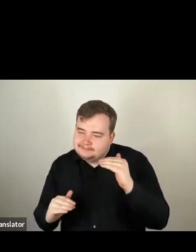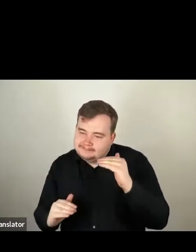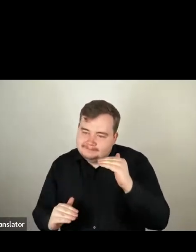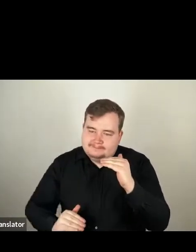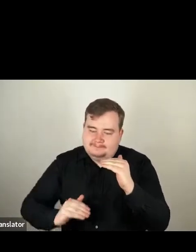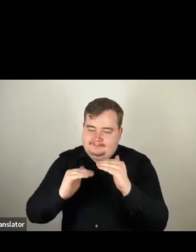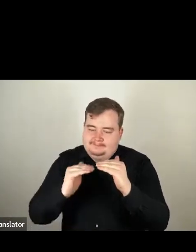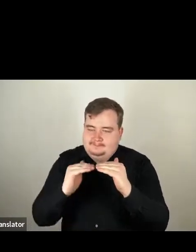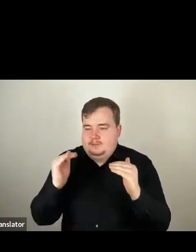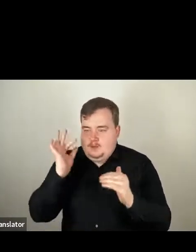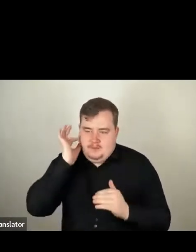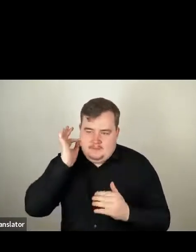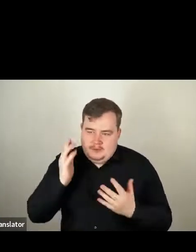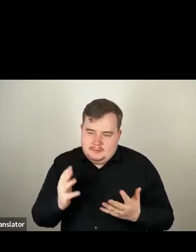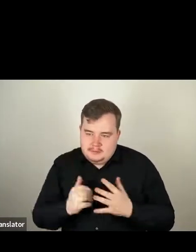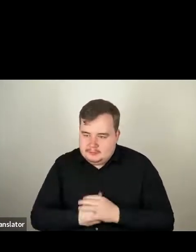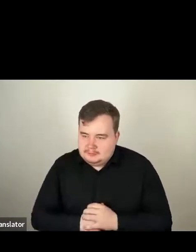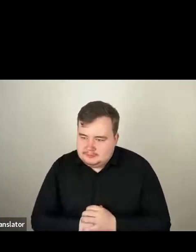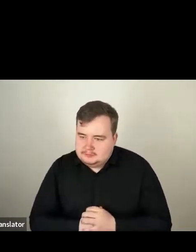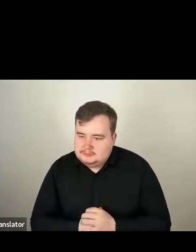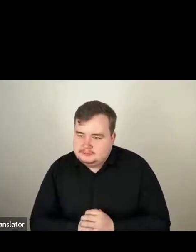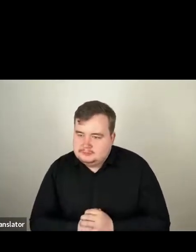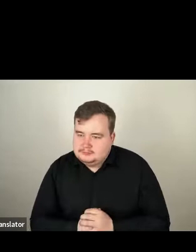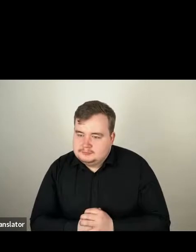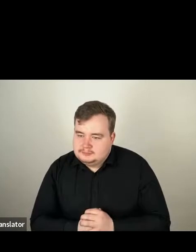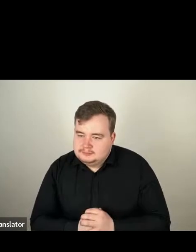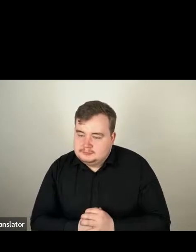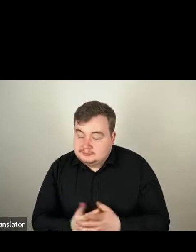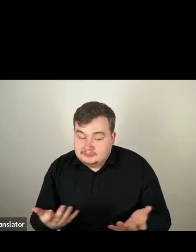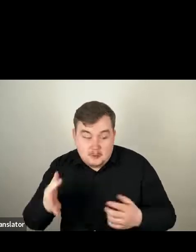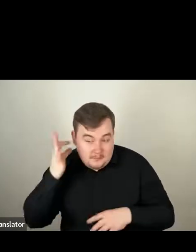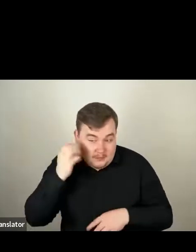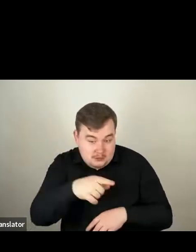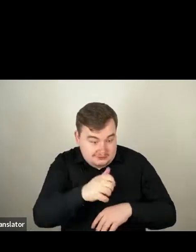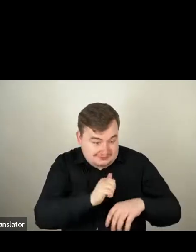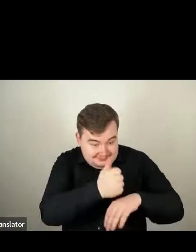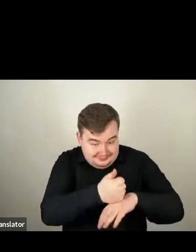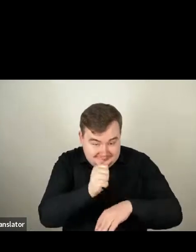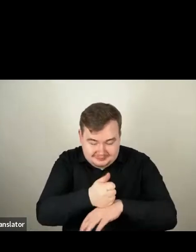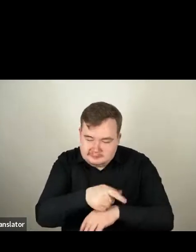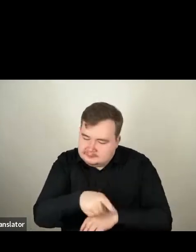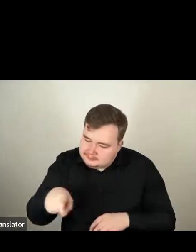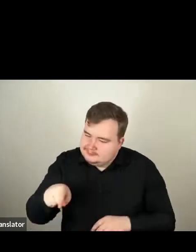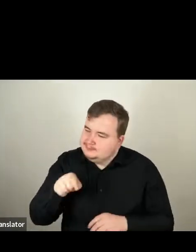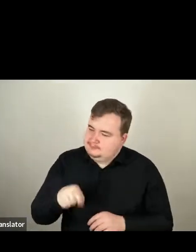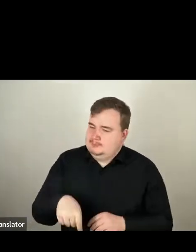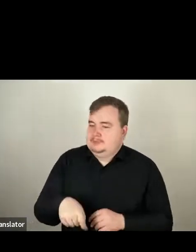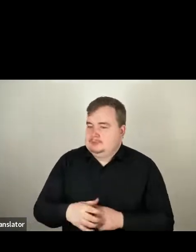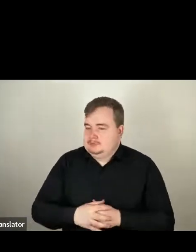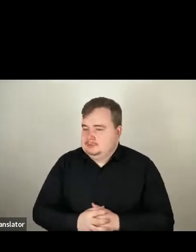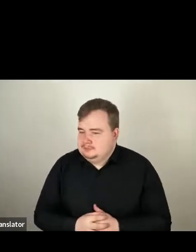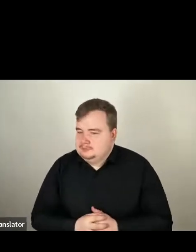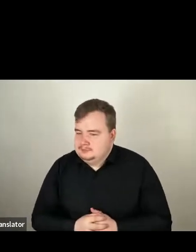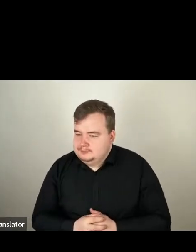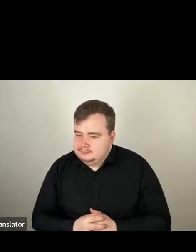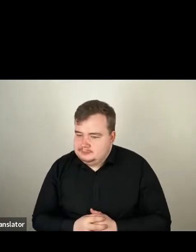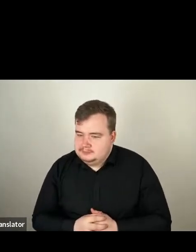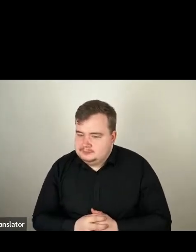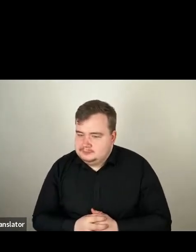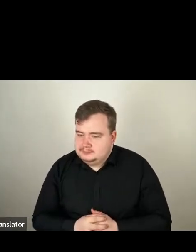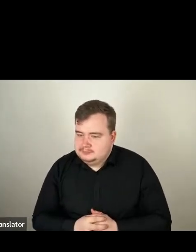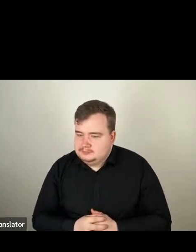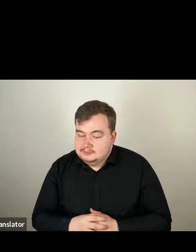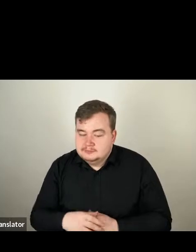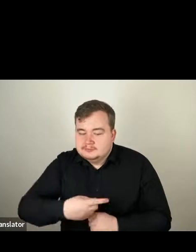spokespersons, about women in leader positions as chair or deputy chairs of committees, as party